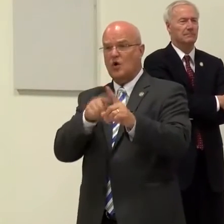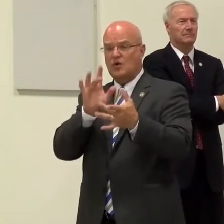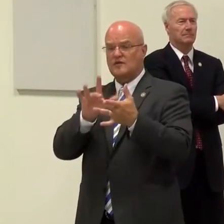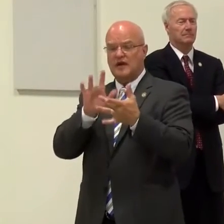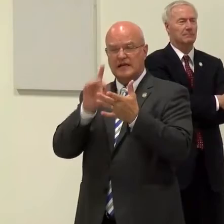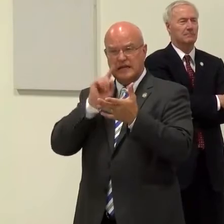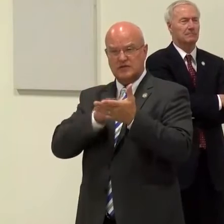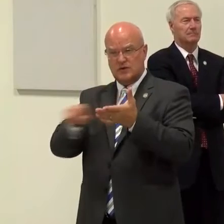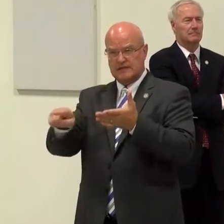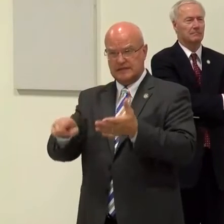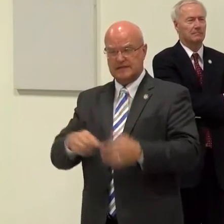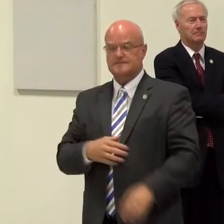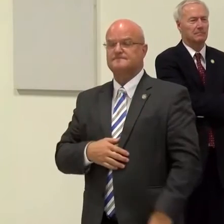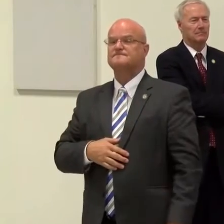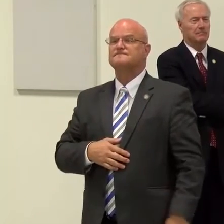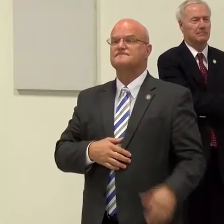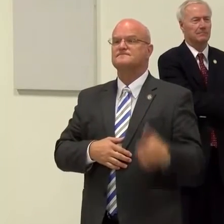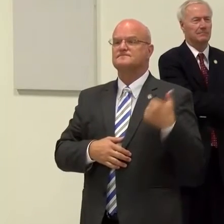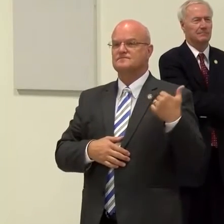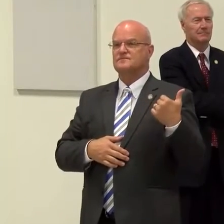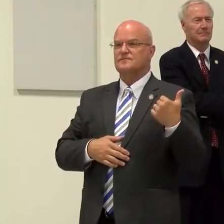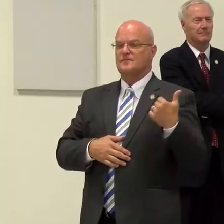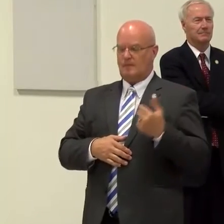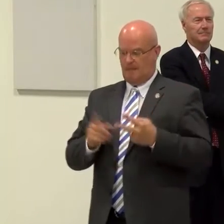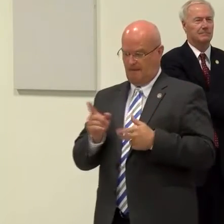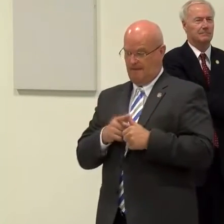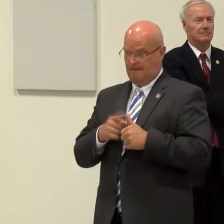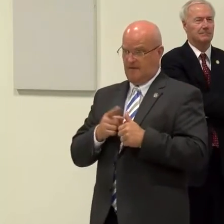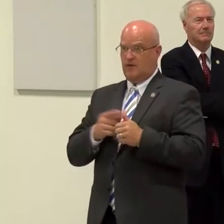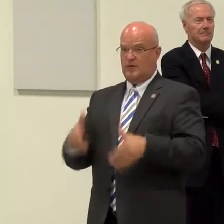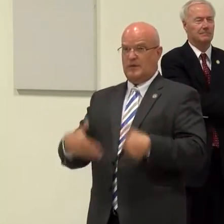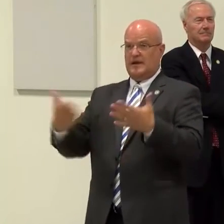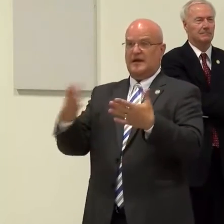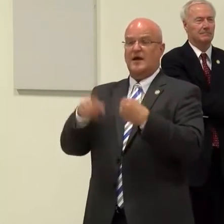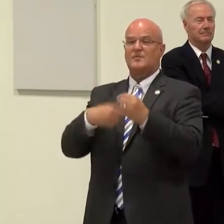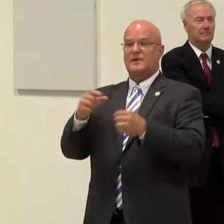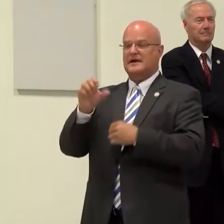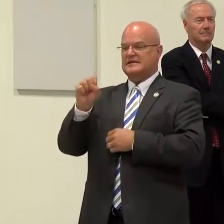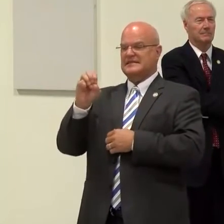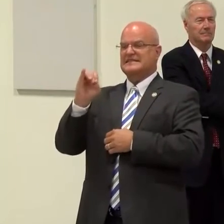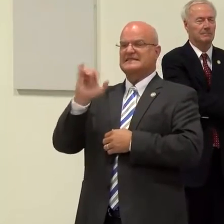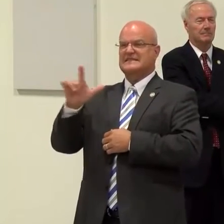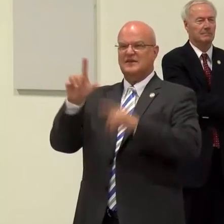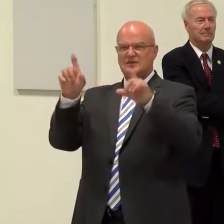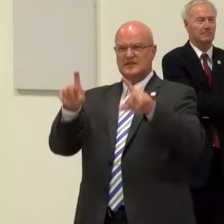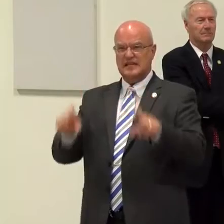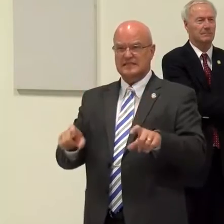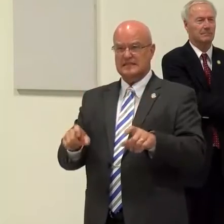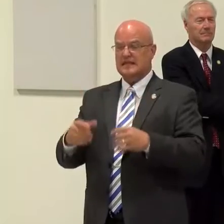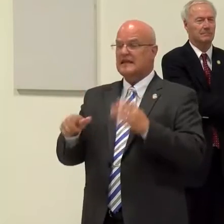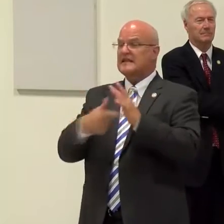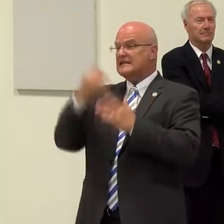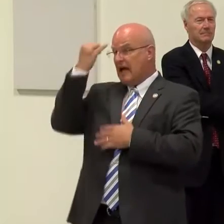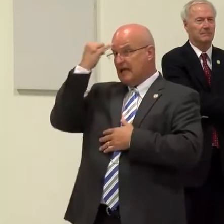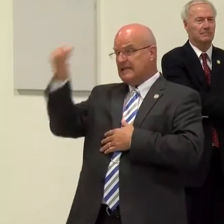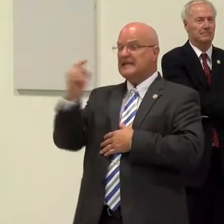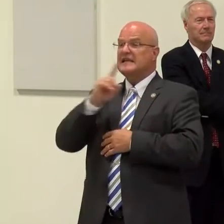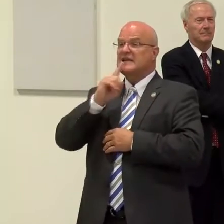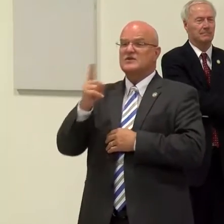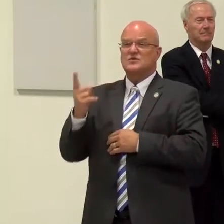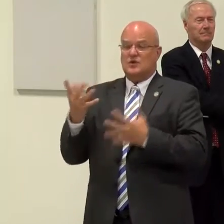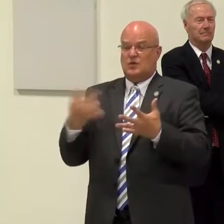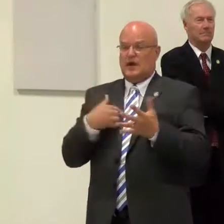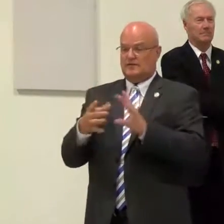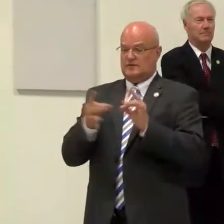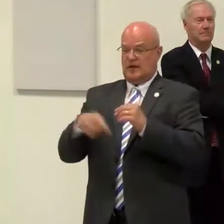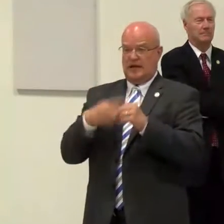contact tracing? Well, let me start first with the recommendation about serial testing. This idea of serial testing is really just